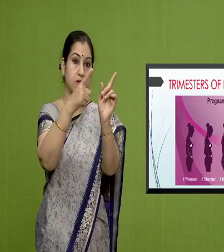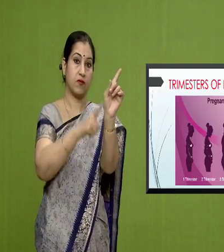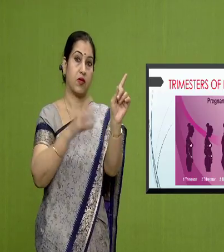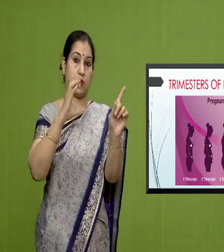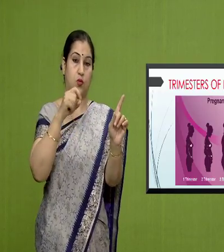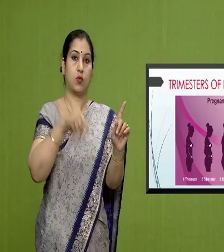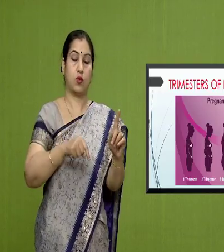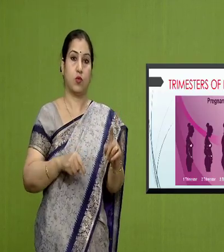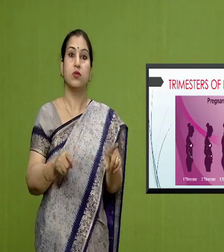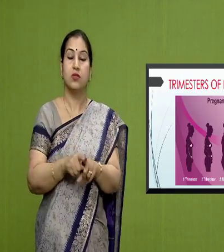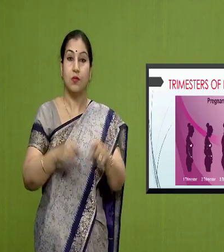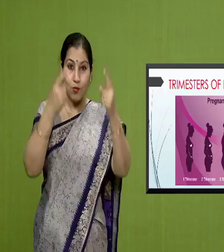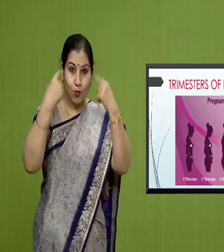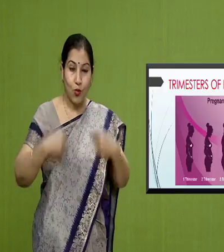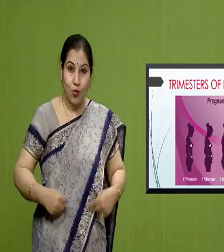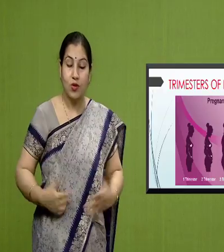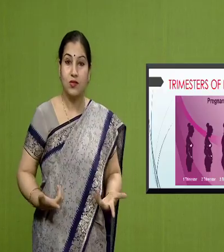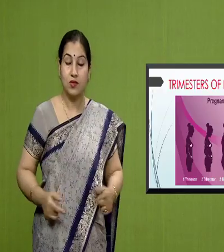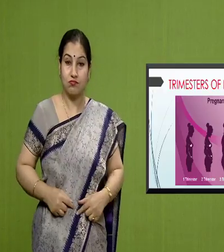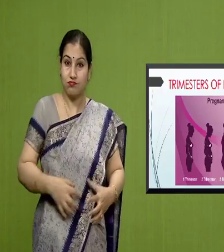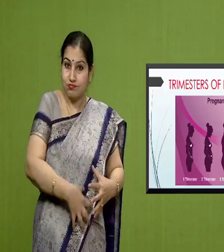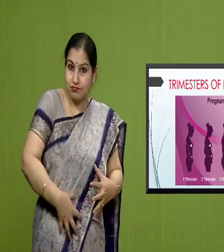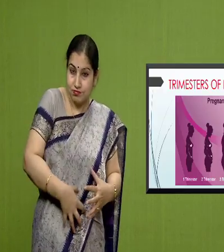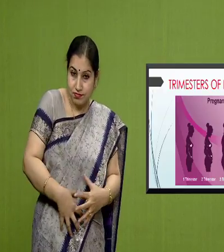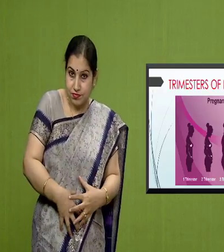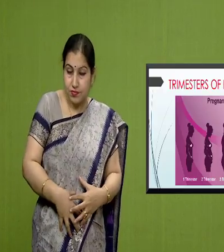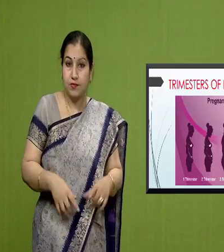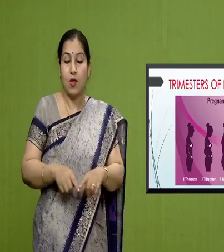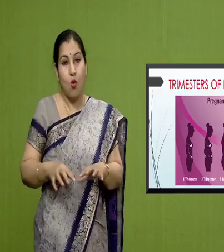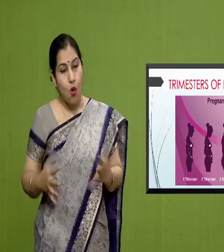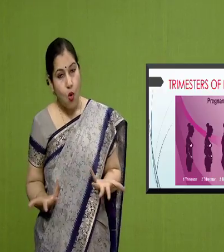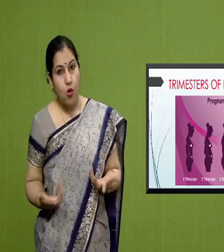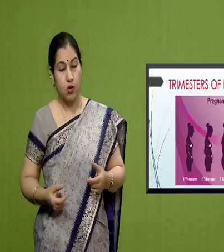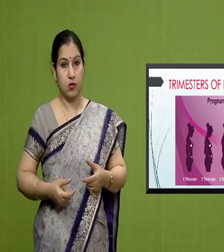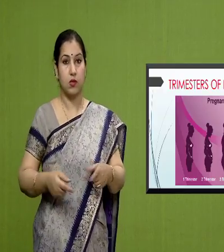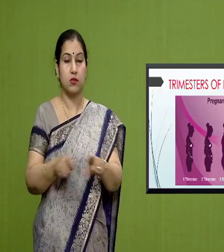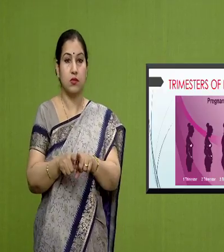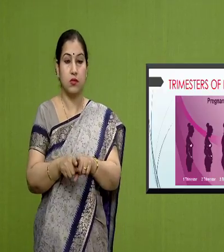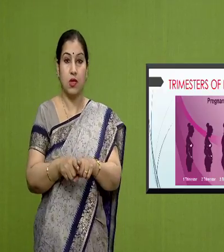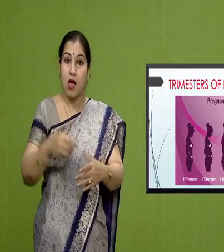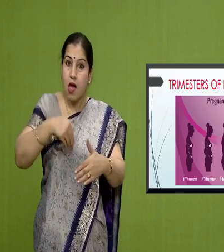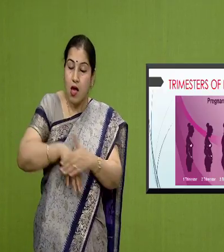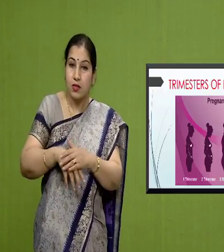reproductive organs like uterus or amniotic sac,